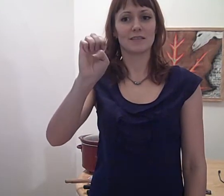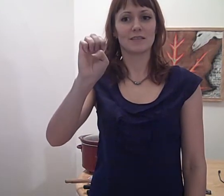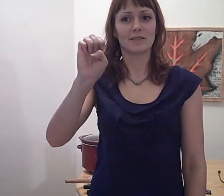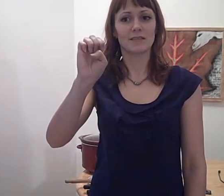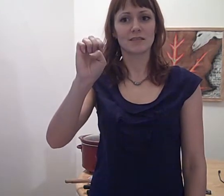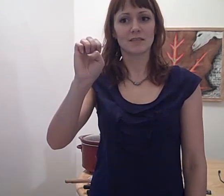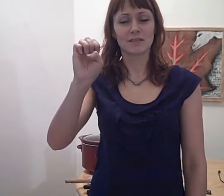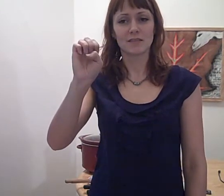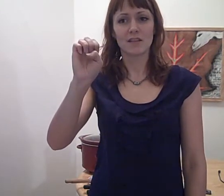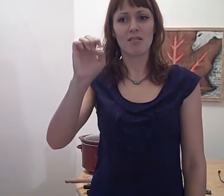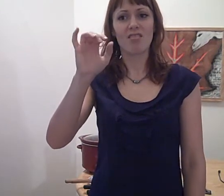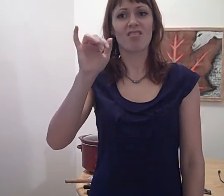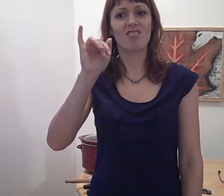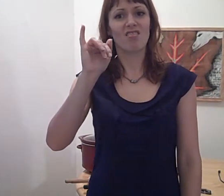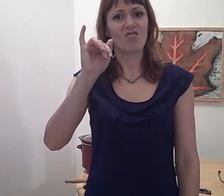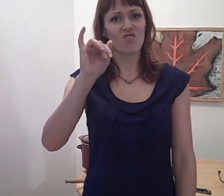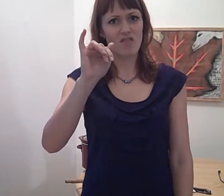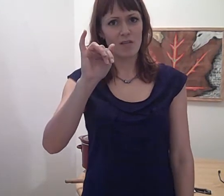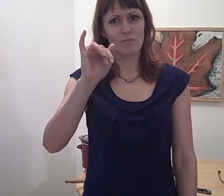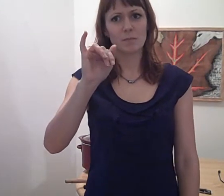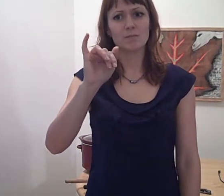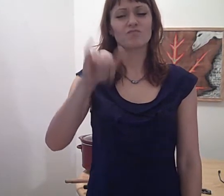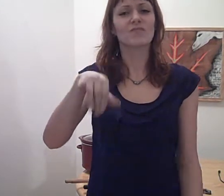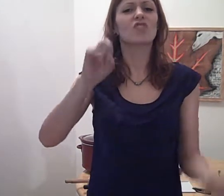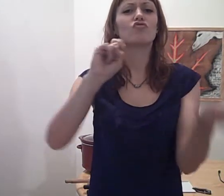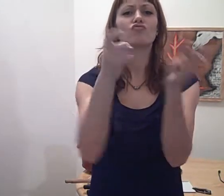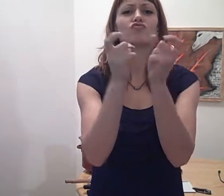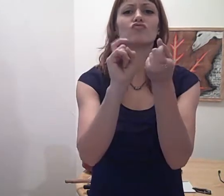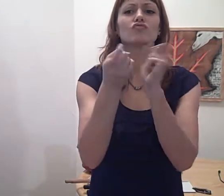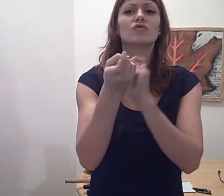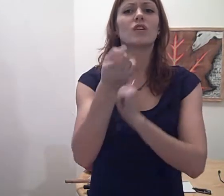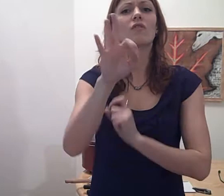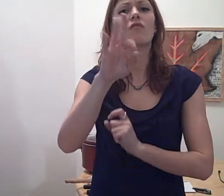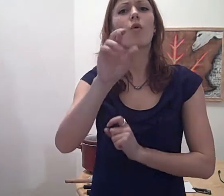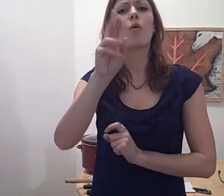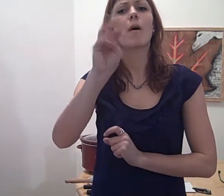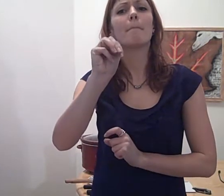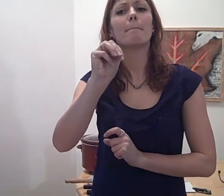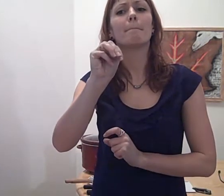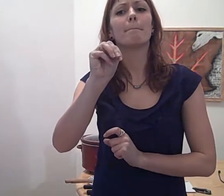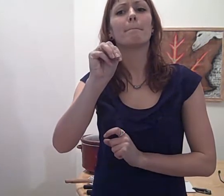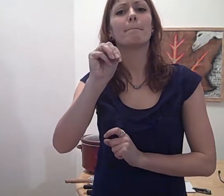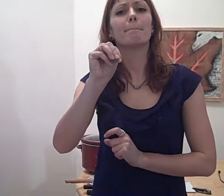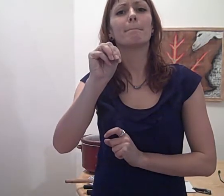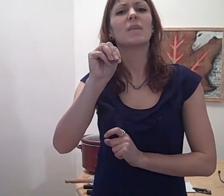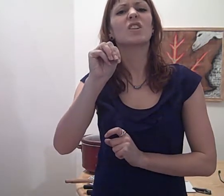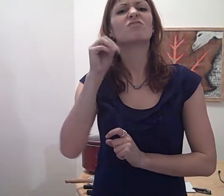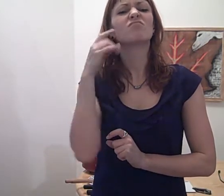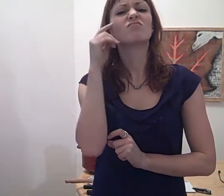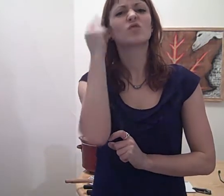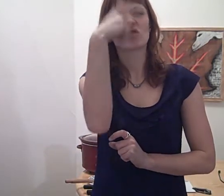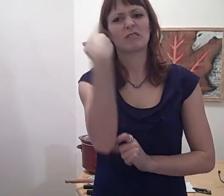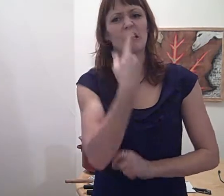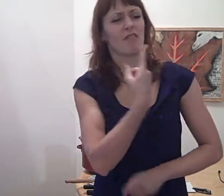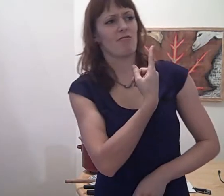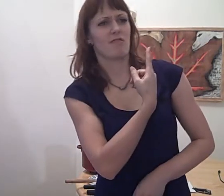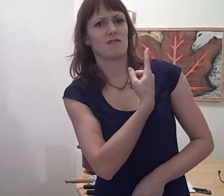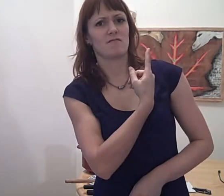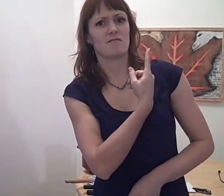condenses back into a different form. Chicken wire rolled up. But this chicken wire carbon, called